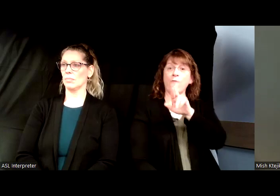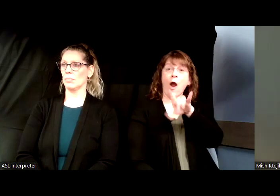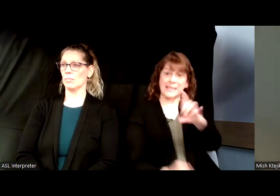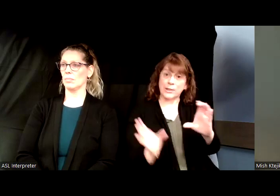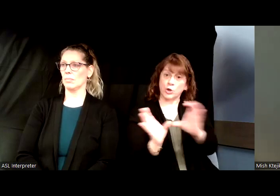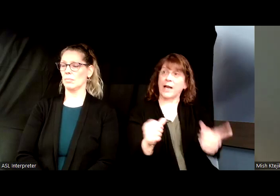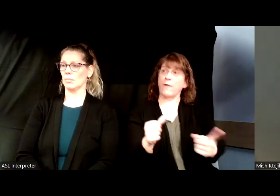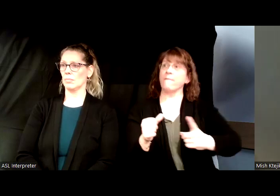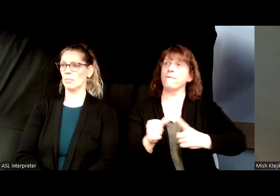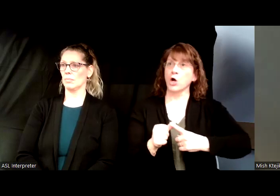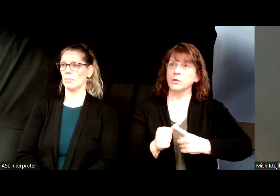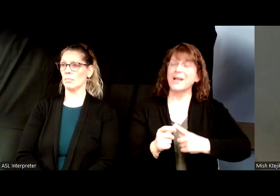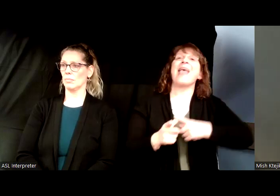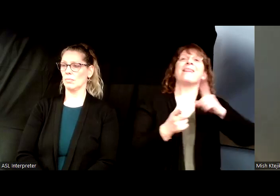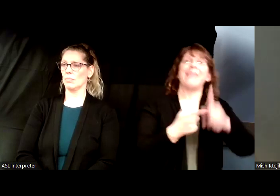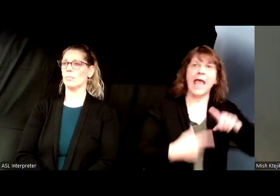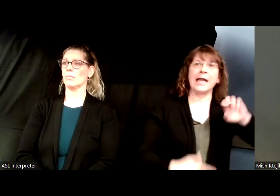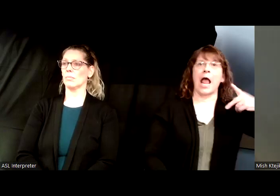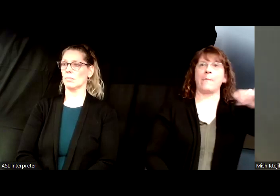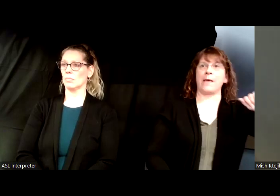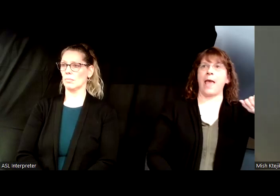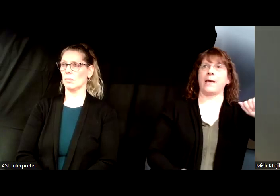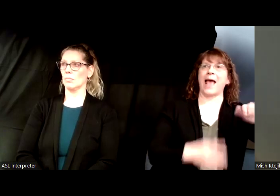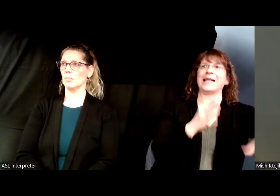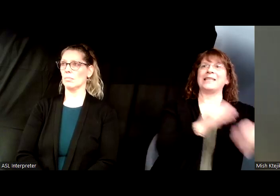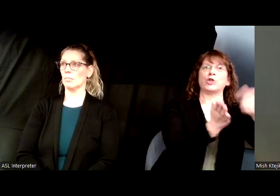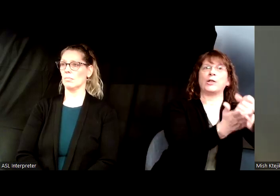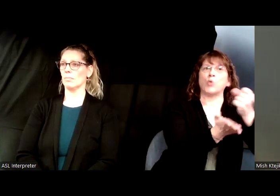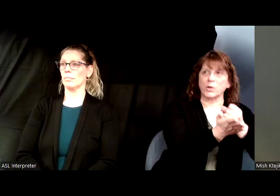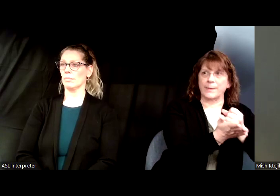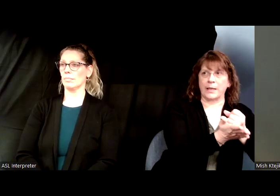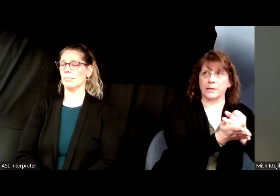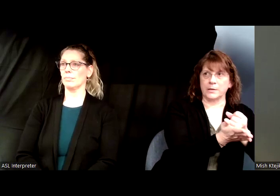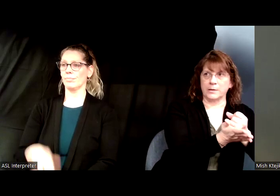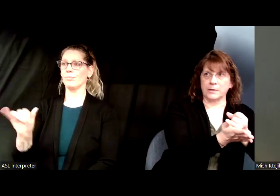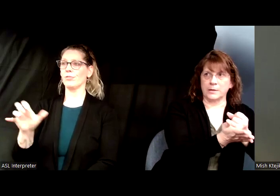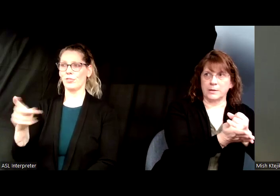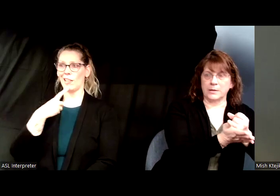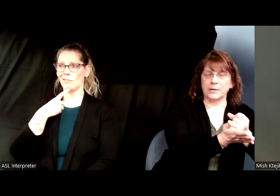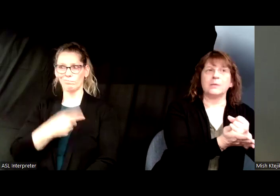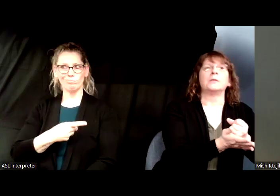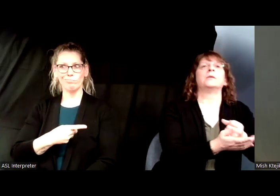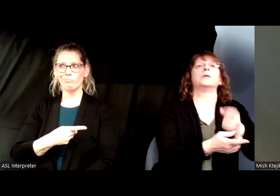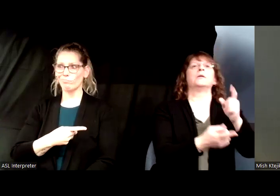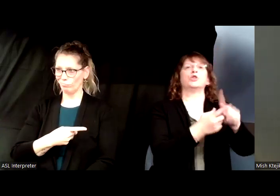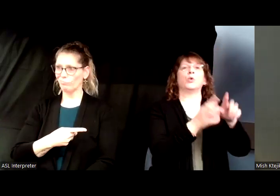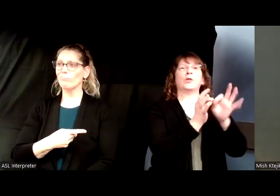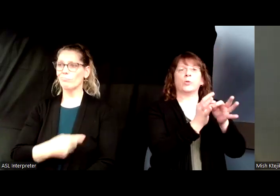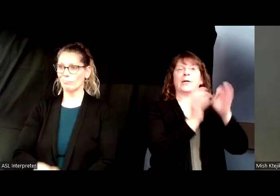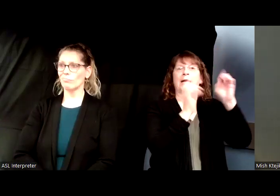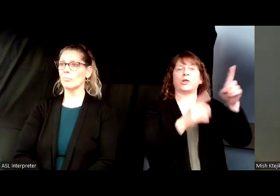I really think that we need to have an RID certification first and then a requirement, and then.